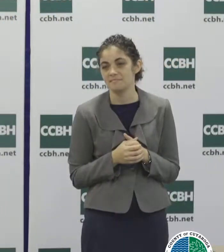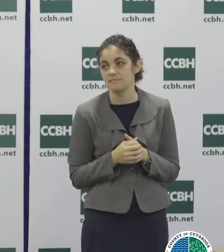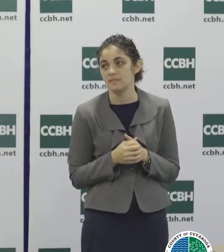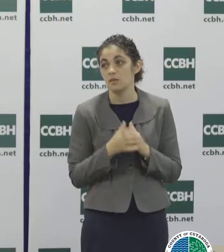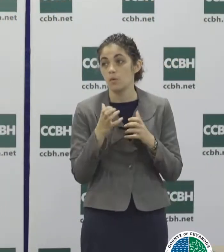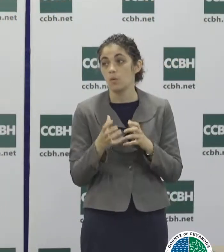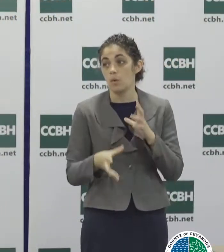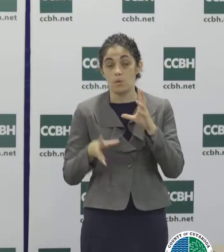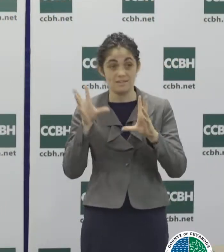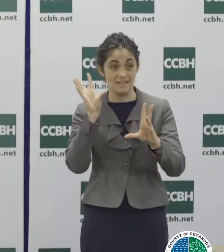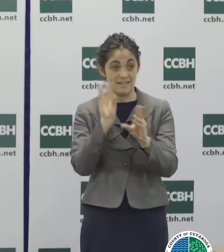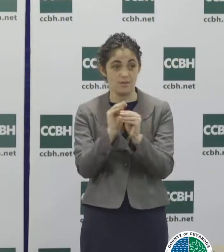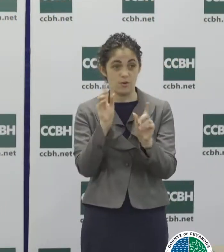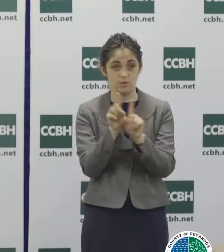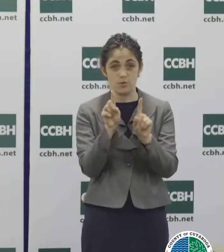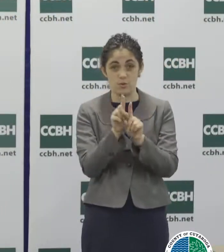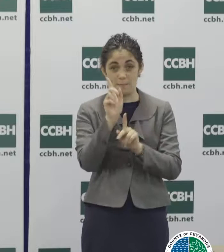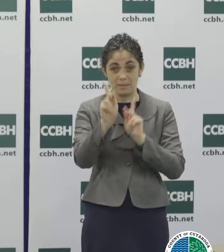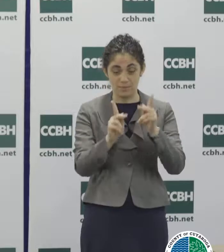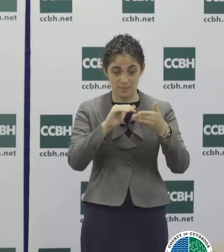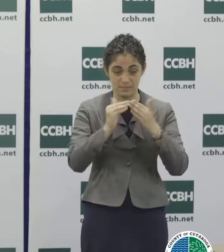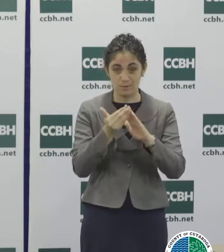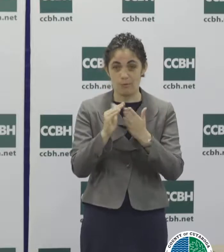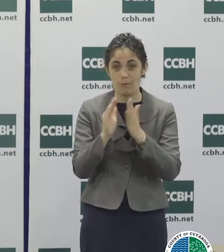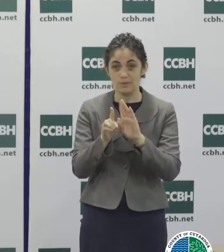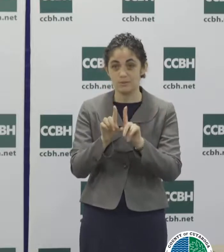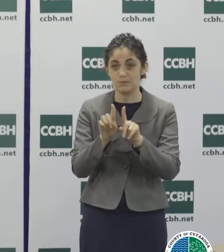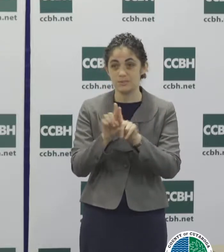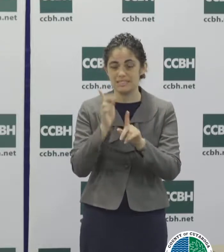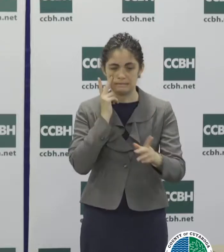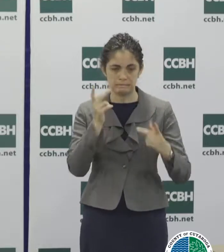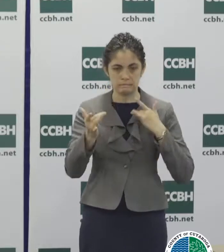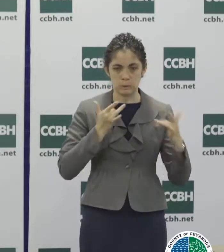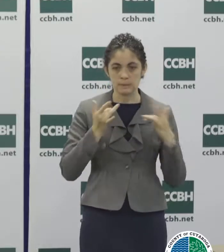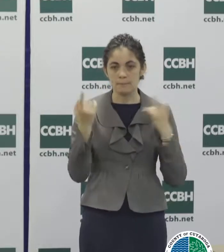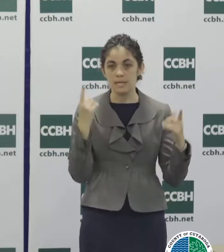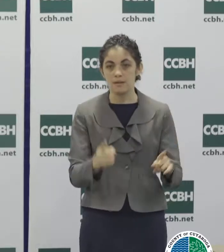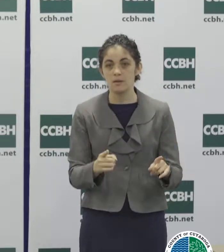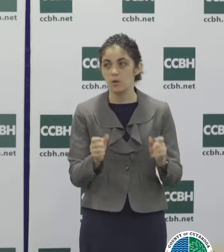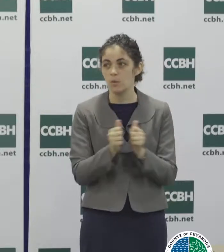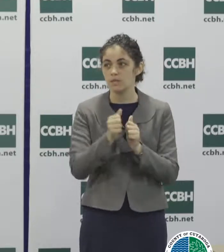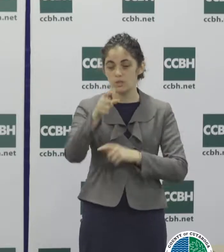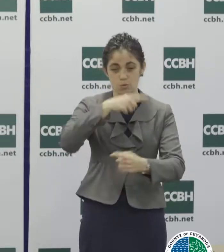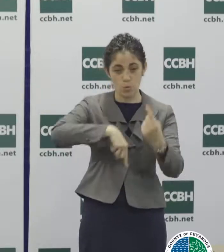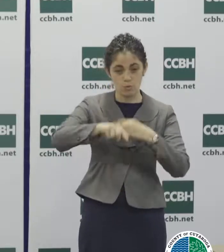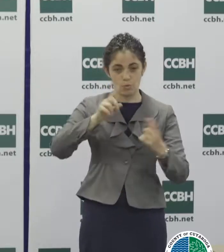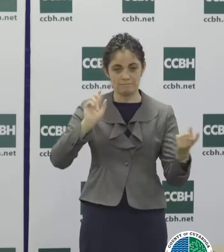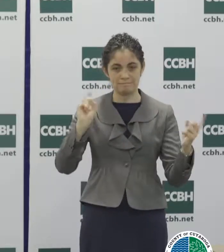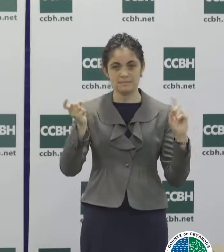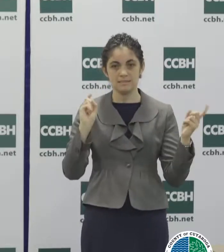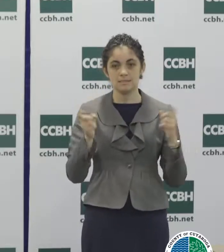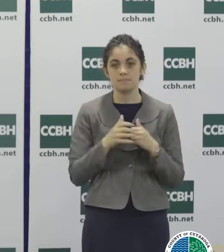I would add, if your people are in the community and they see concerns about social distance